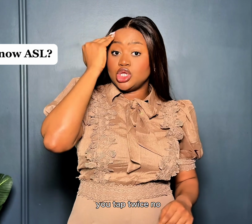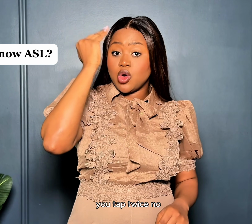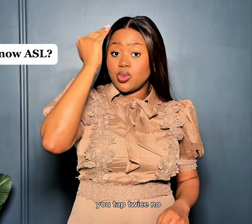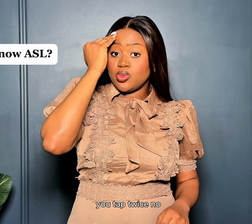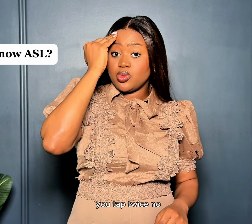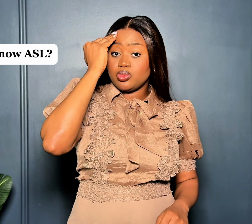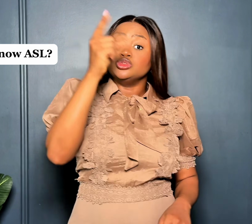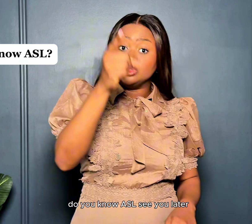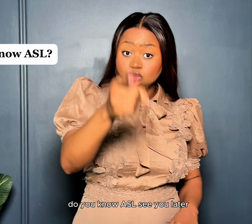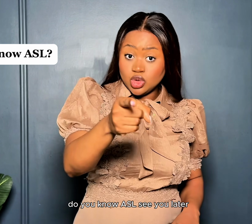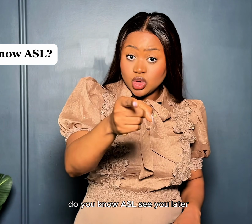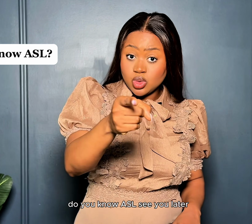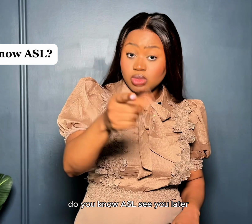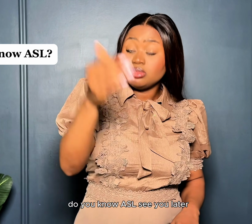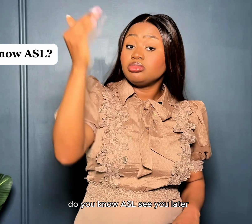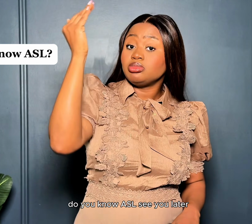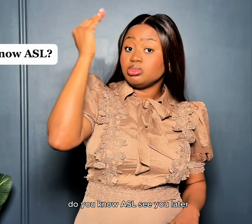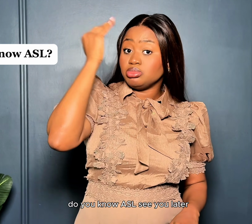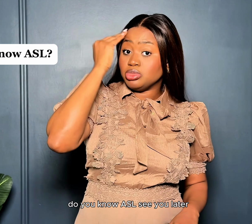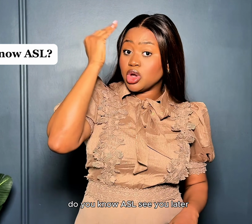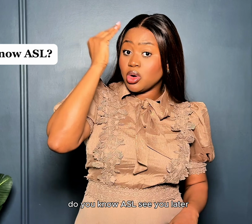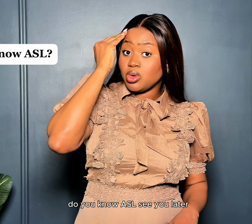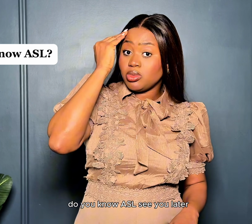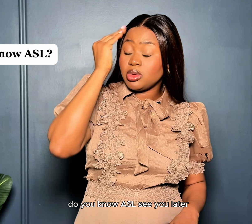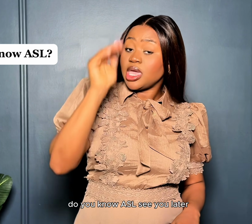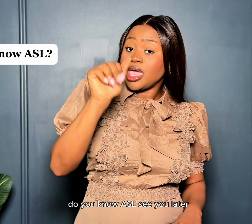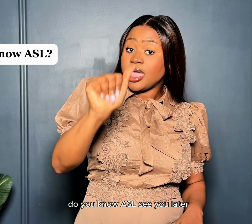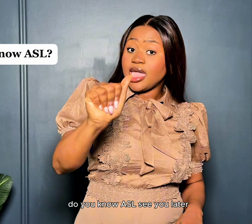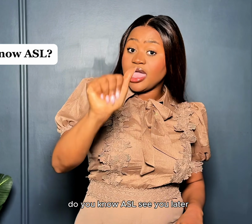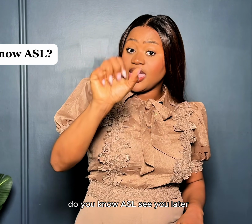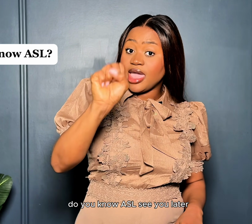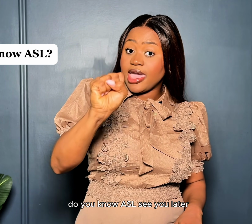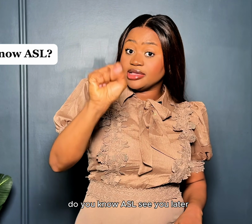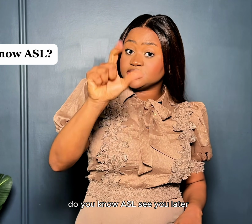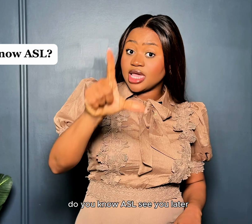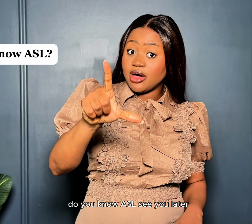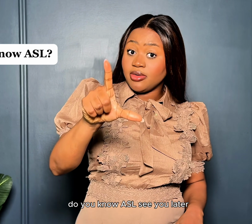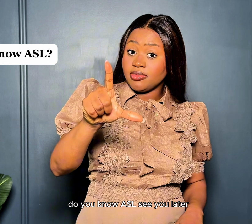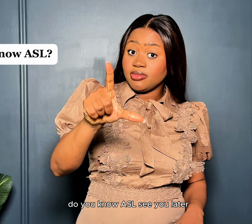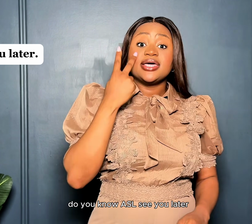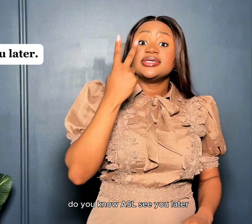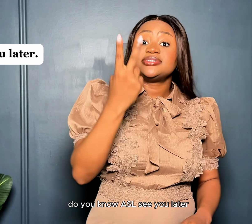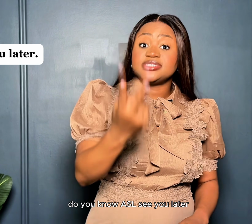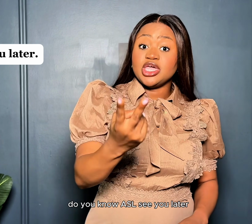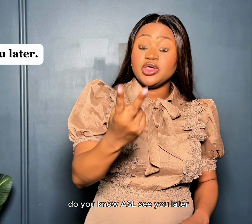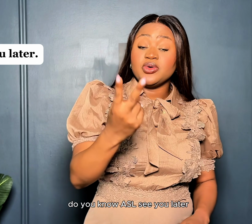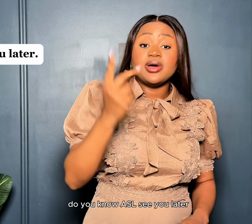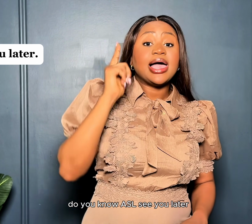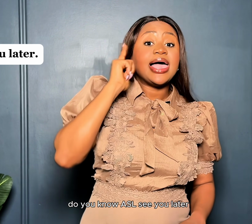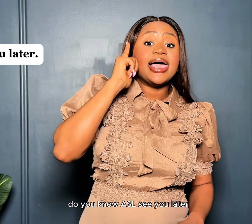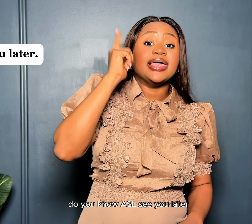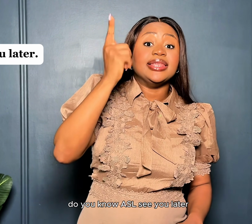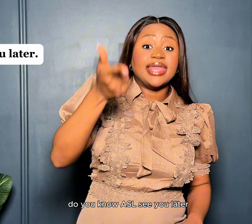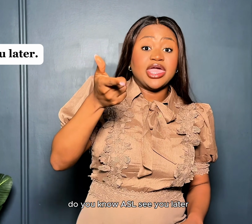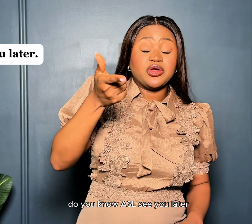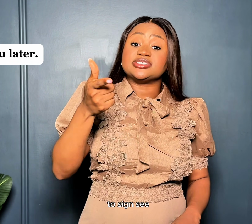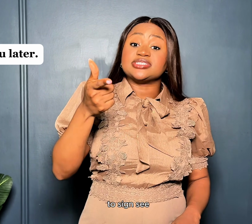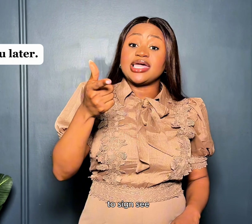No. Do you know ASL? See you later. To sign